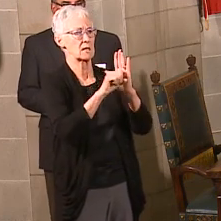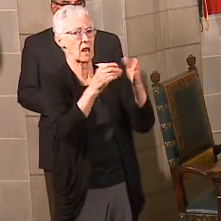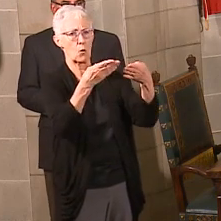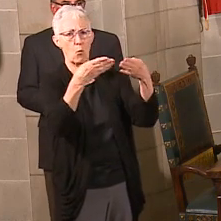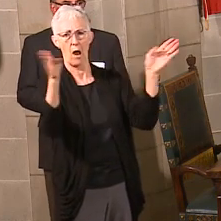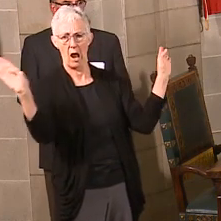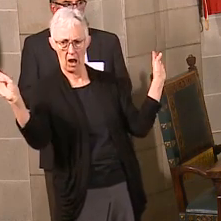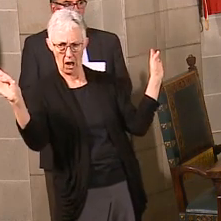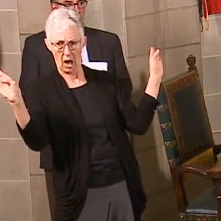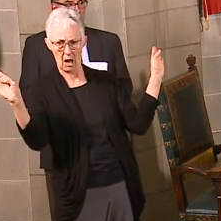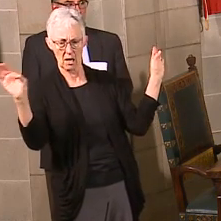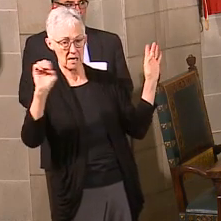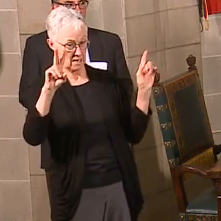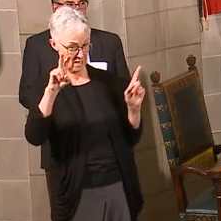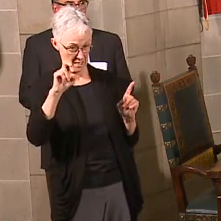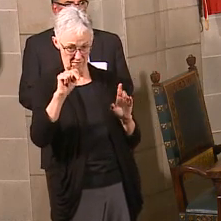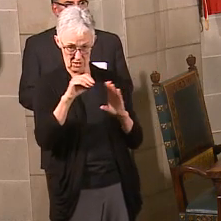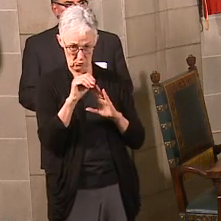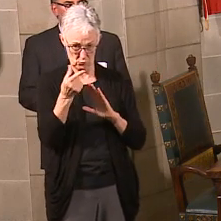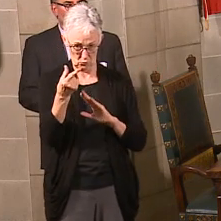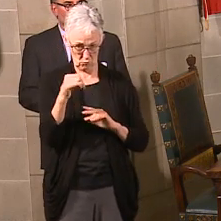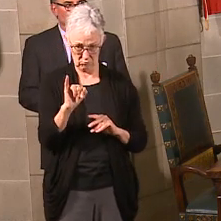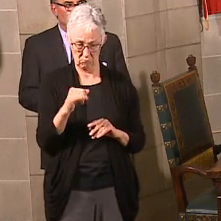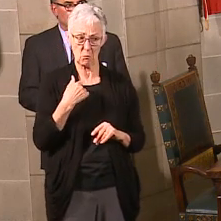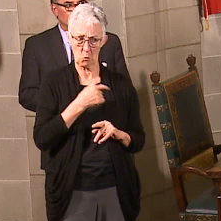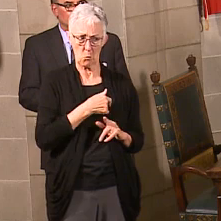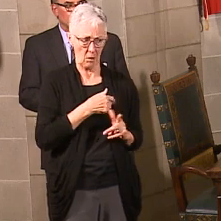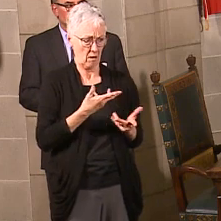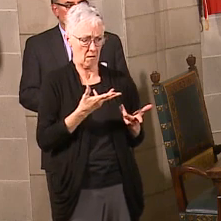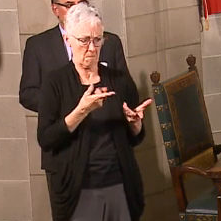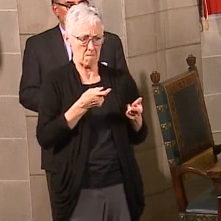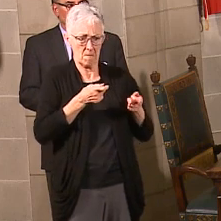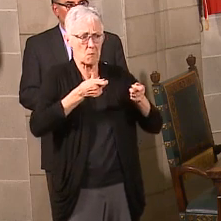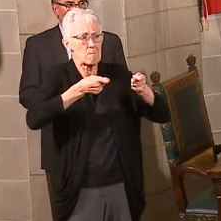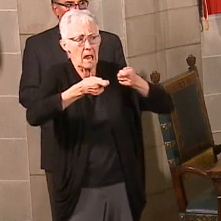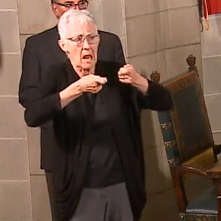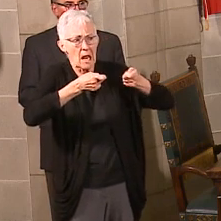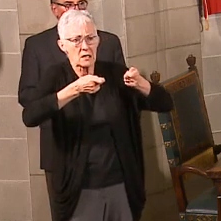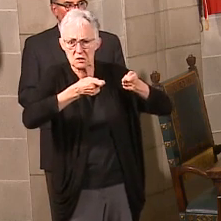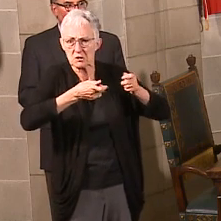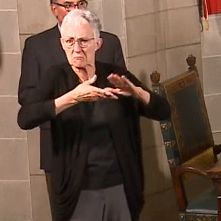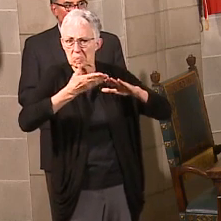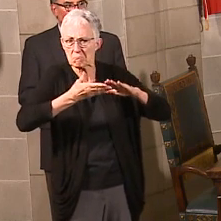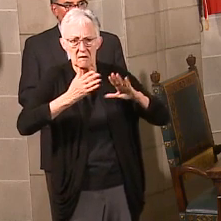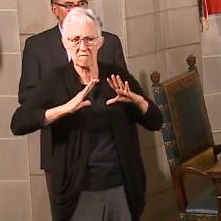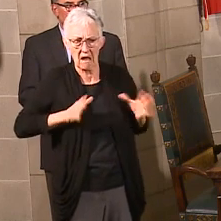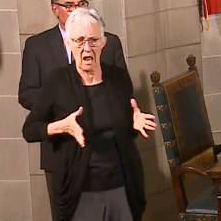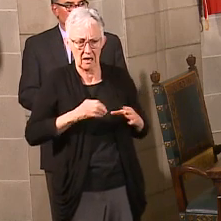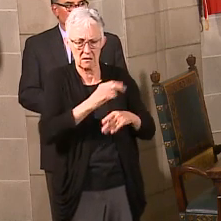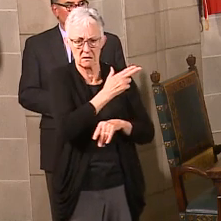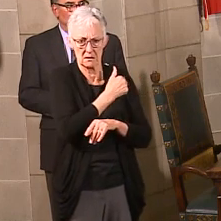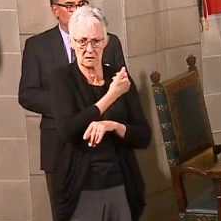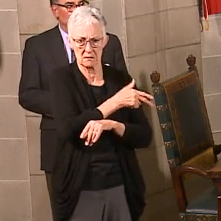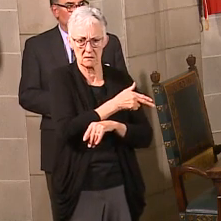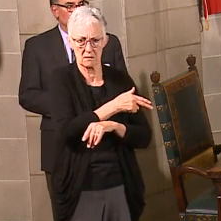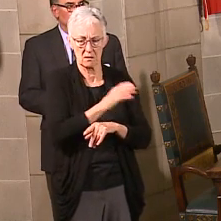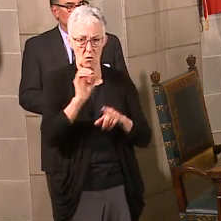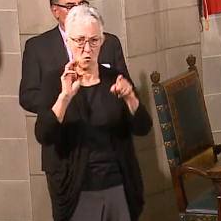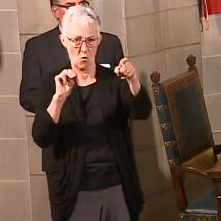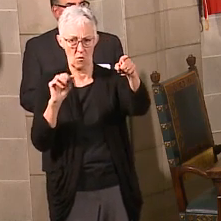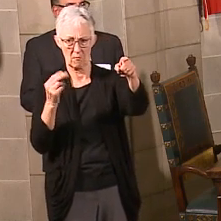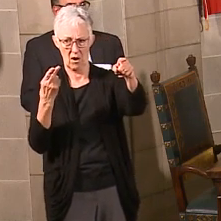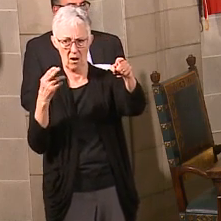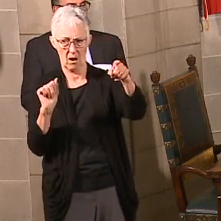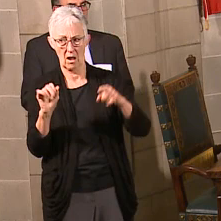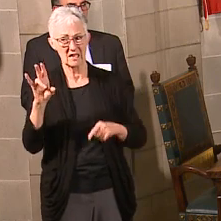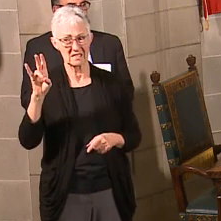in Grand Island, we're being able to manage this where we've got a hotspot. In Omaha right now, you can look and about 75% of the